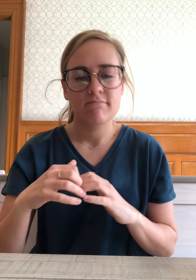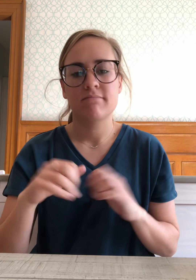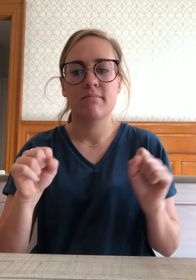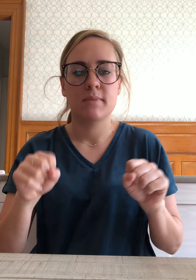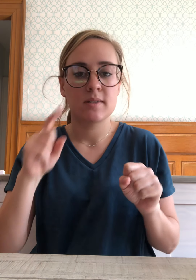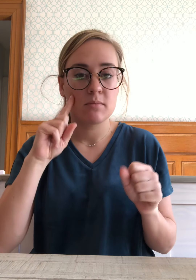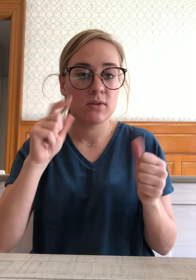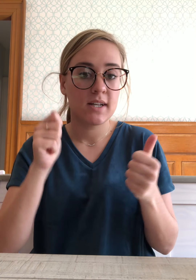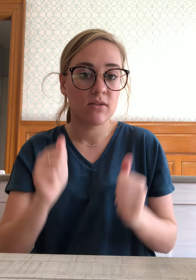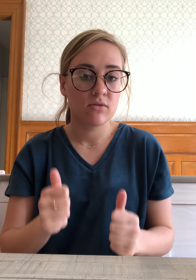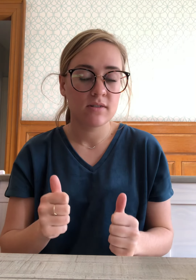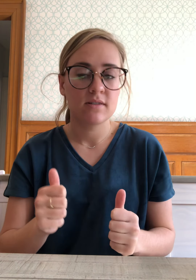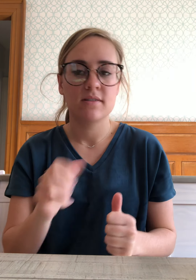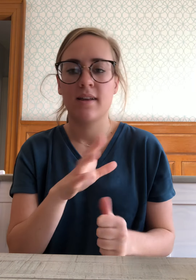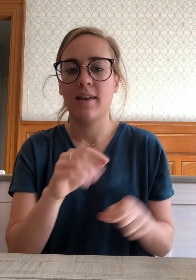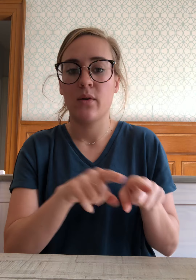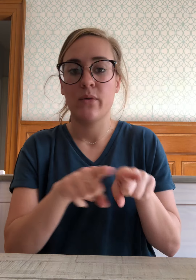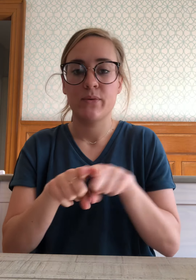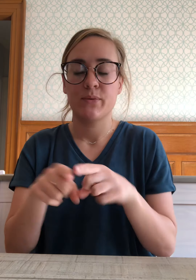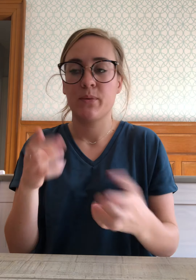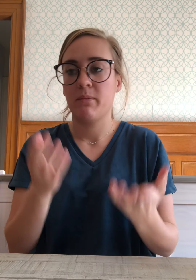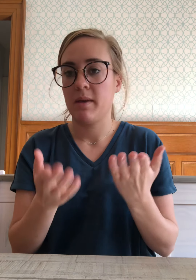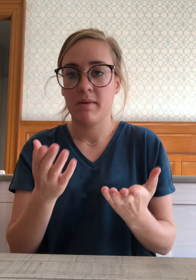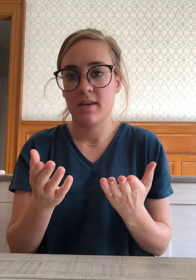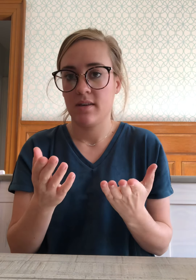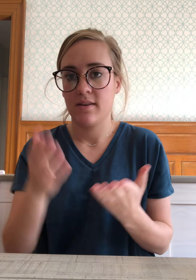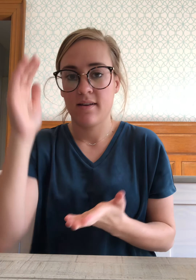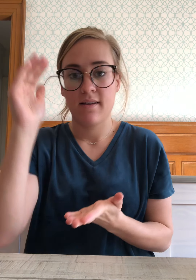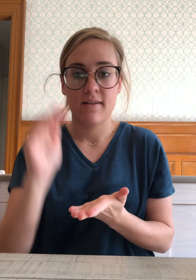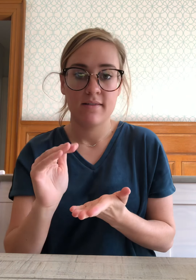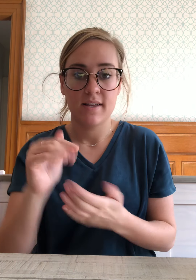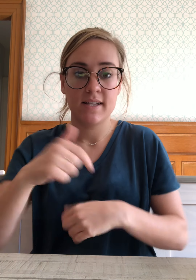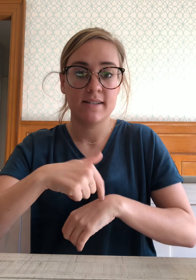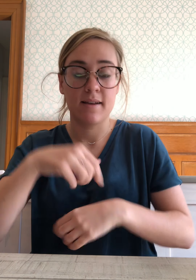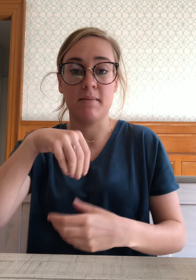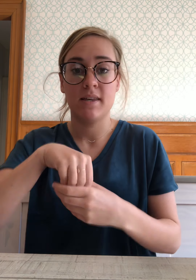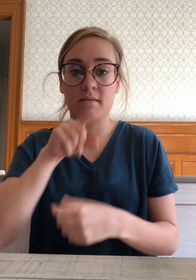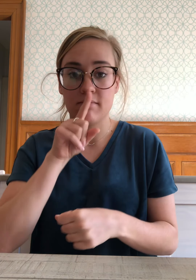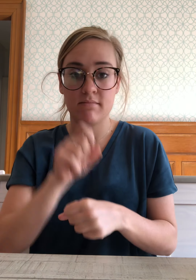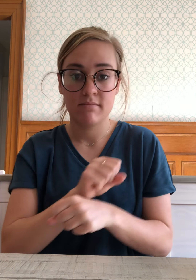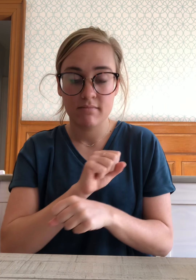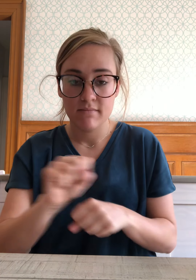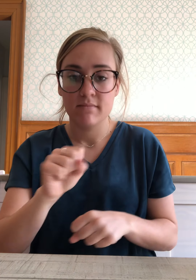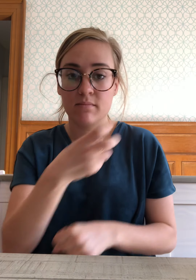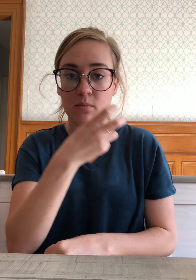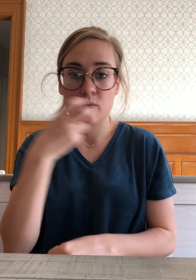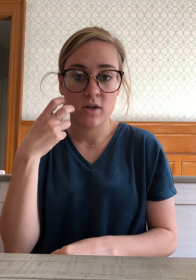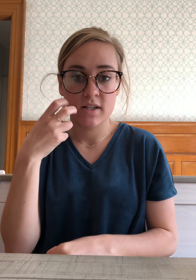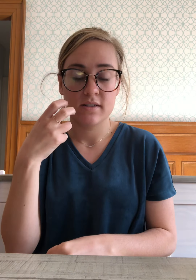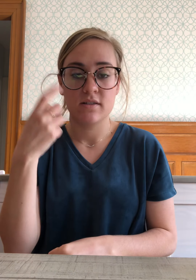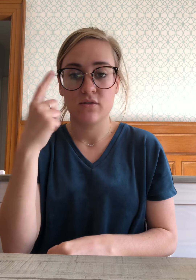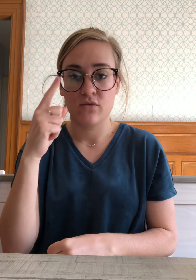also perhaps less time in braces to minimize root resorption.